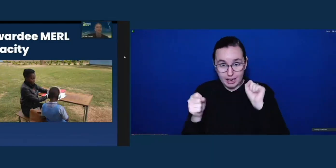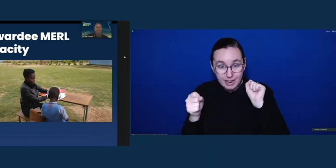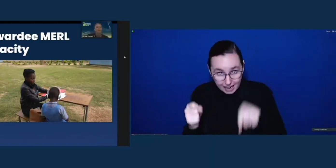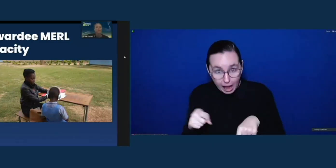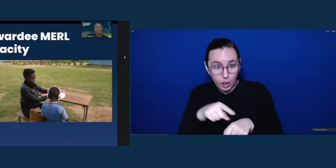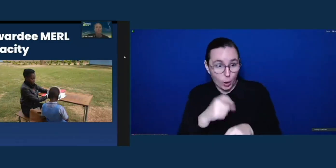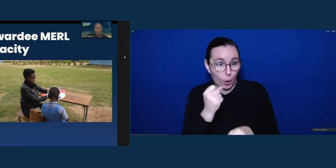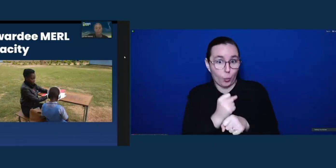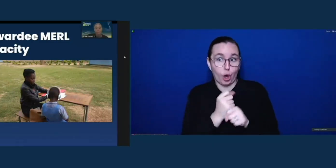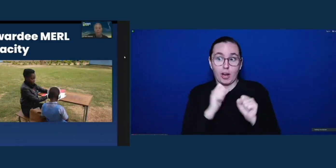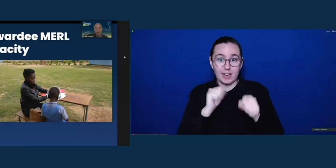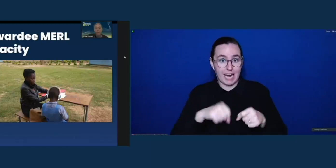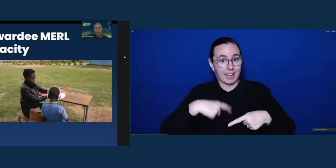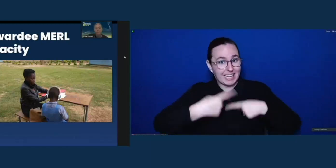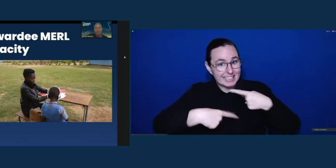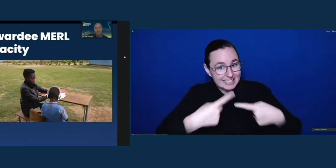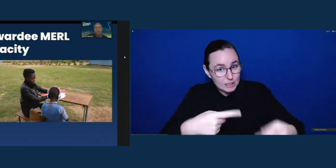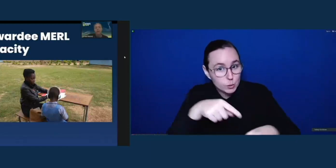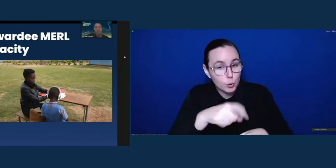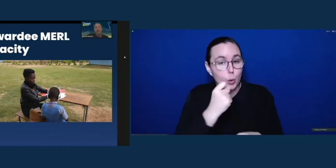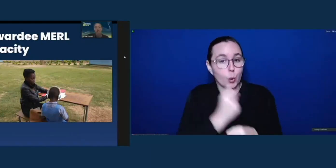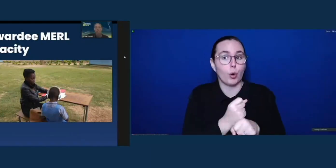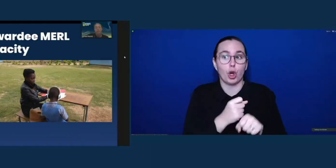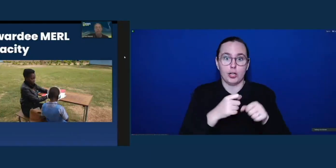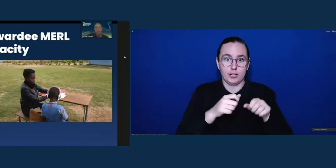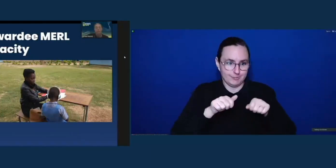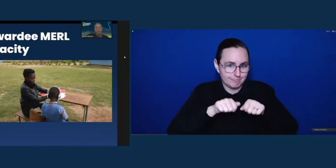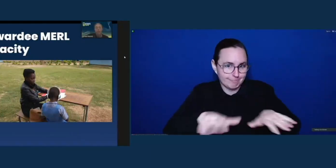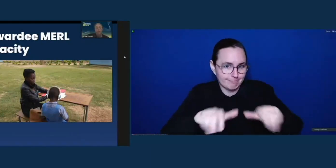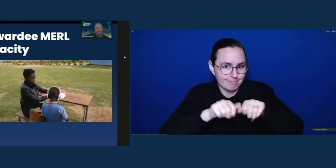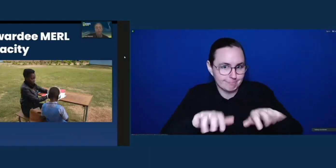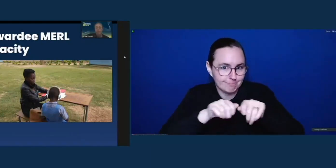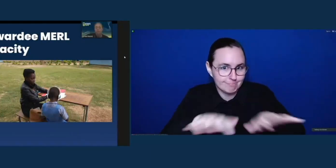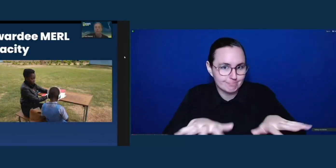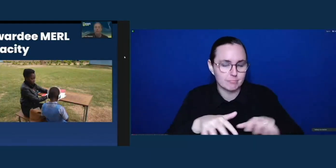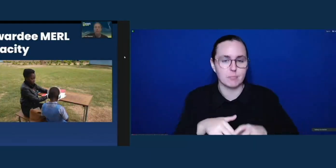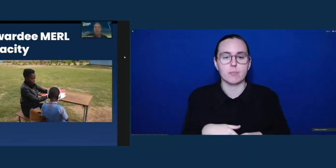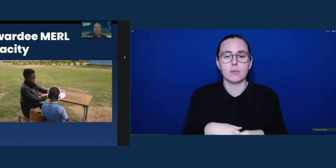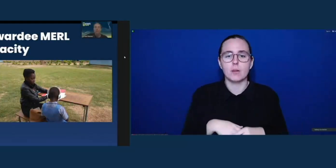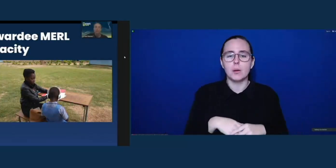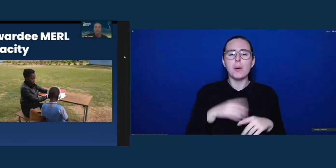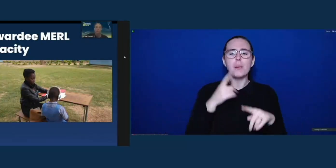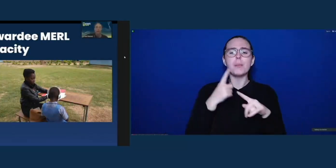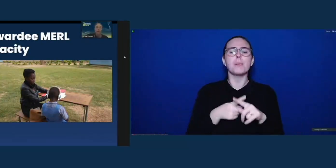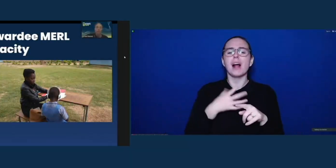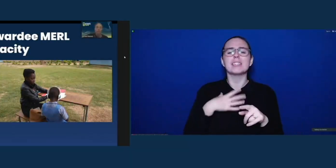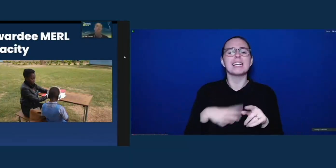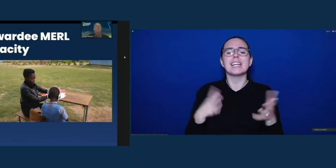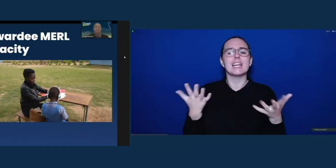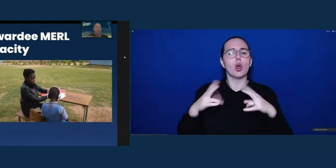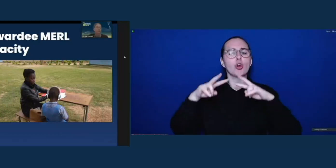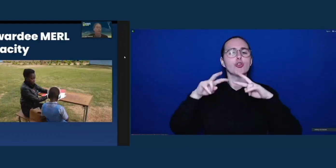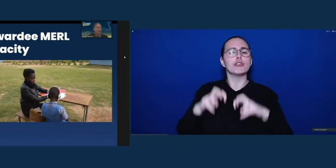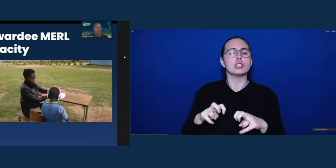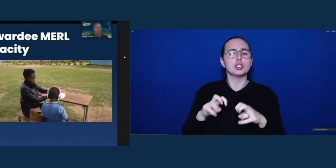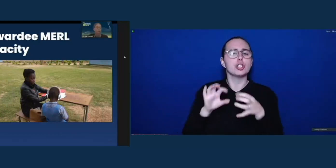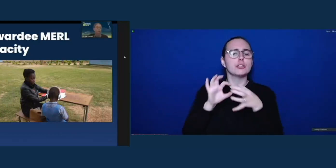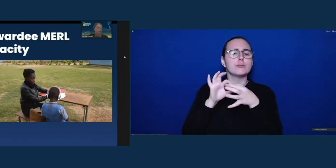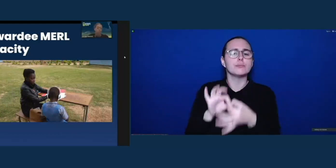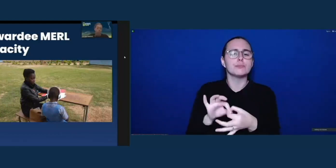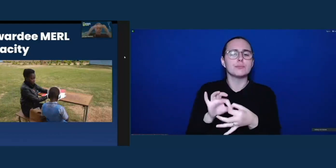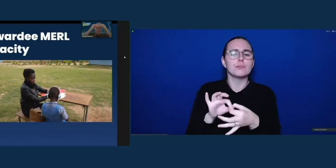focus on fewer but more critical indicators. So I think for round 3 specifically, we developed a battery